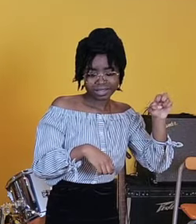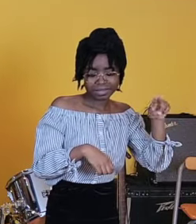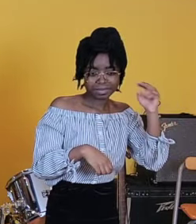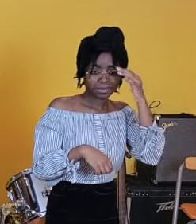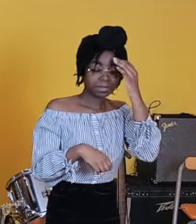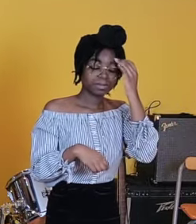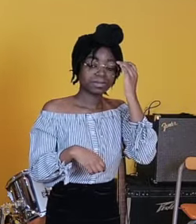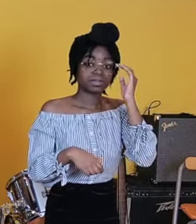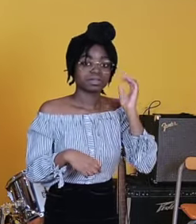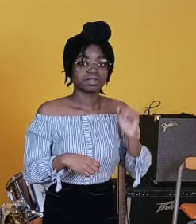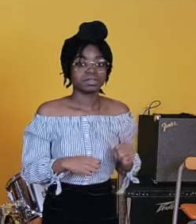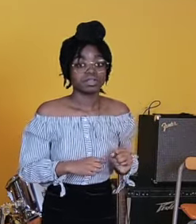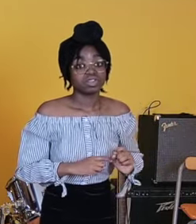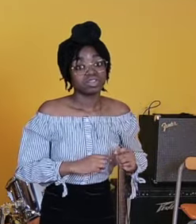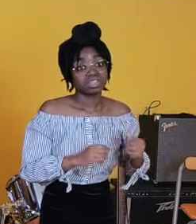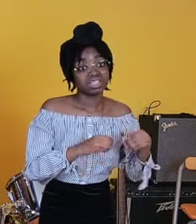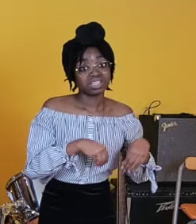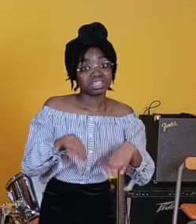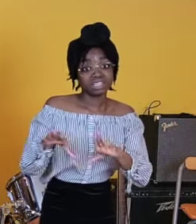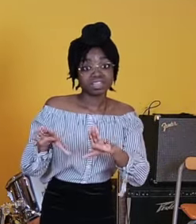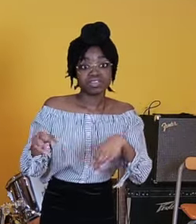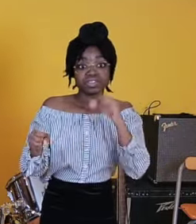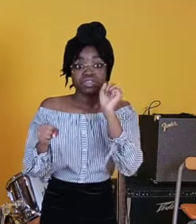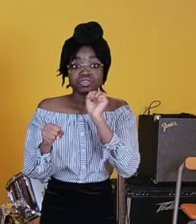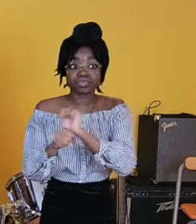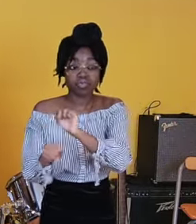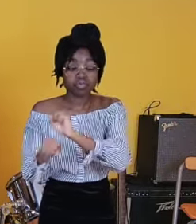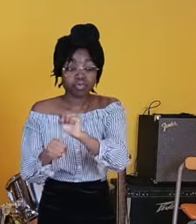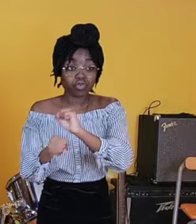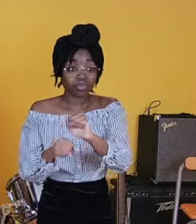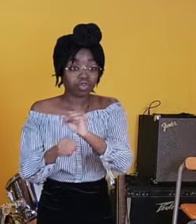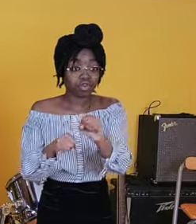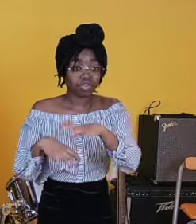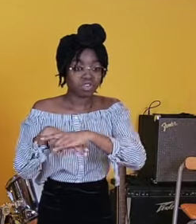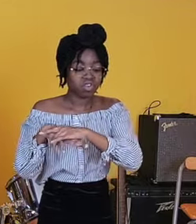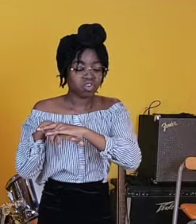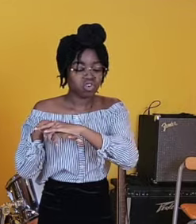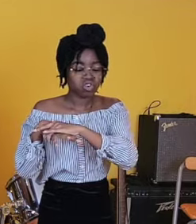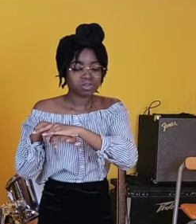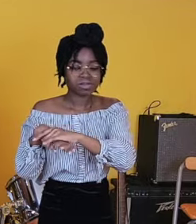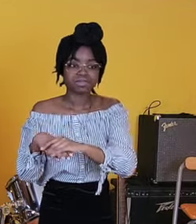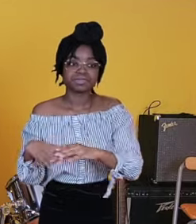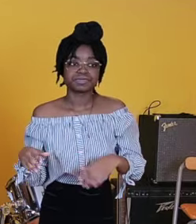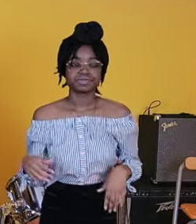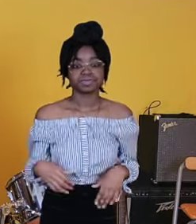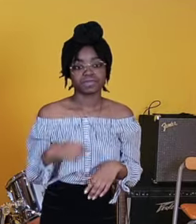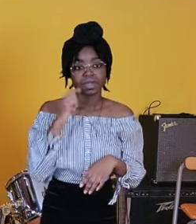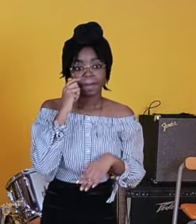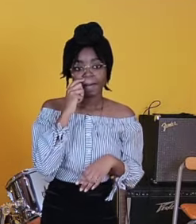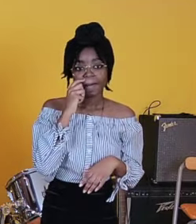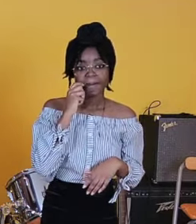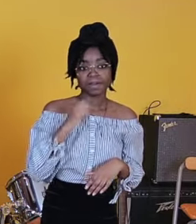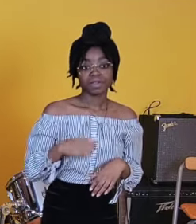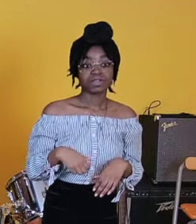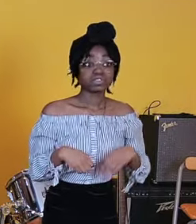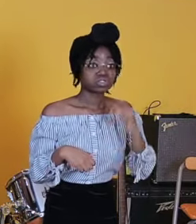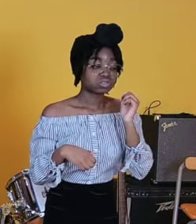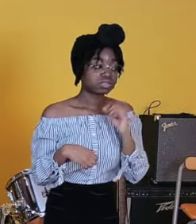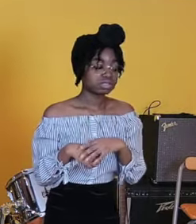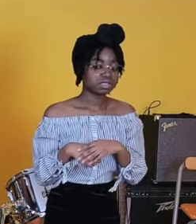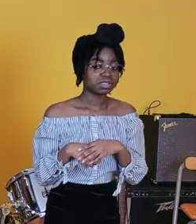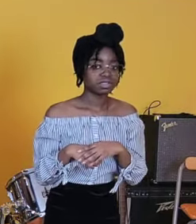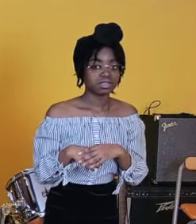to till the ground from whence he was taken. So verse 24 says, so he drove out the man. See